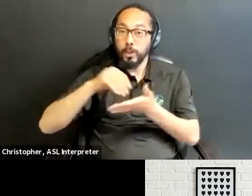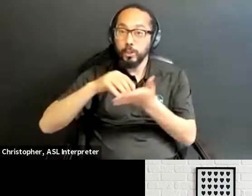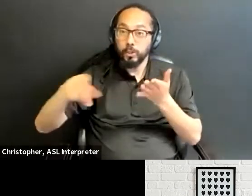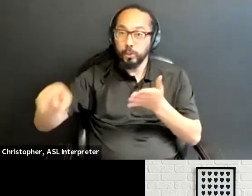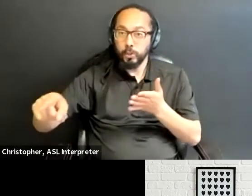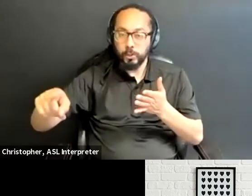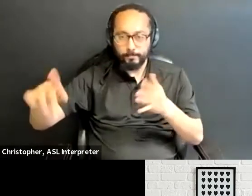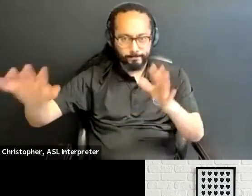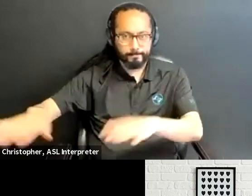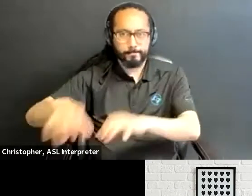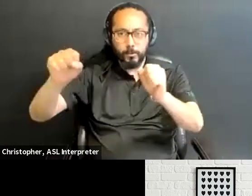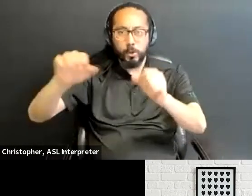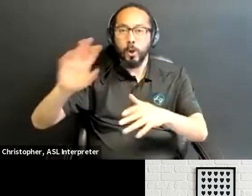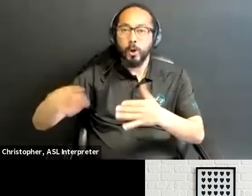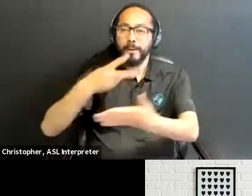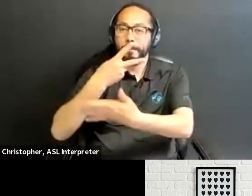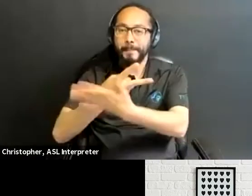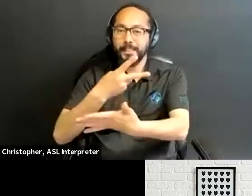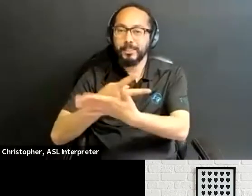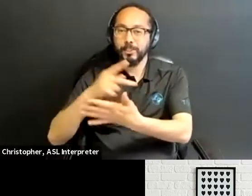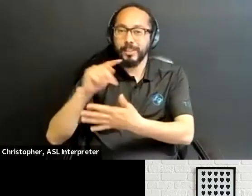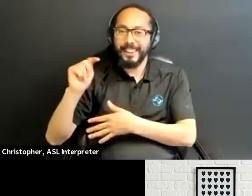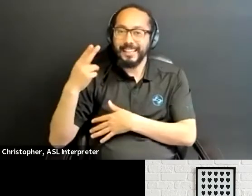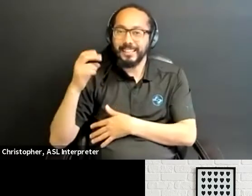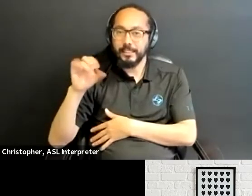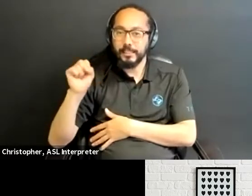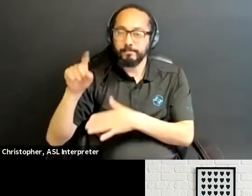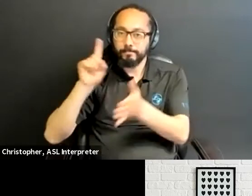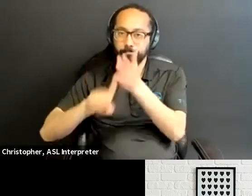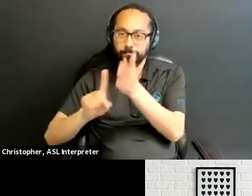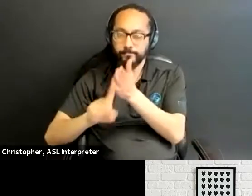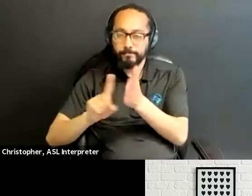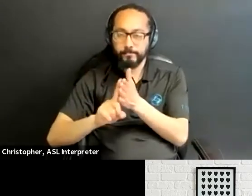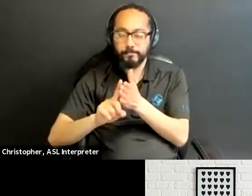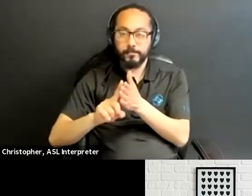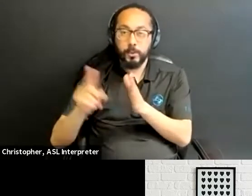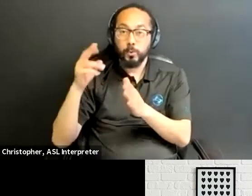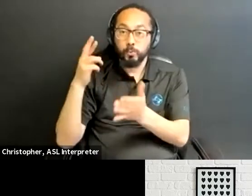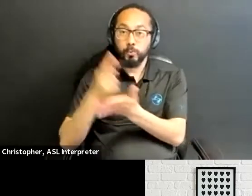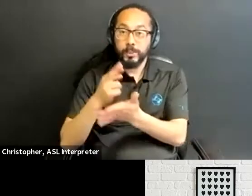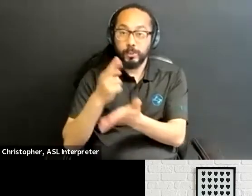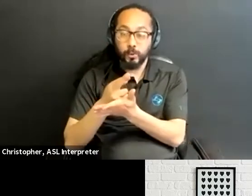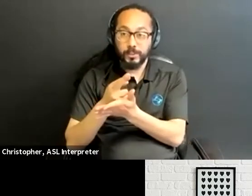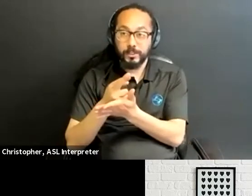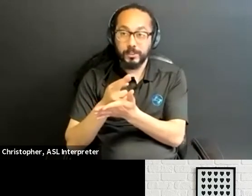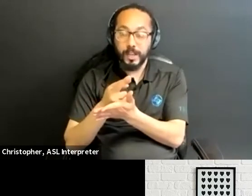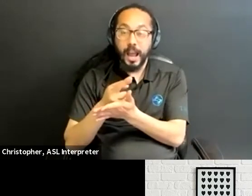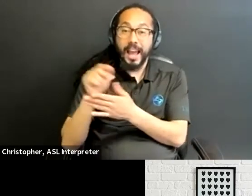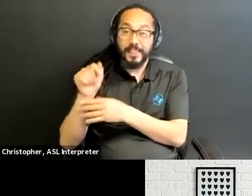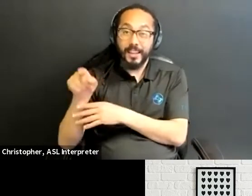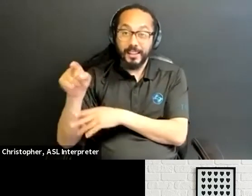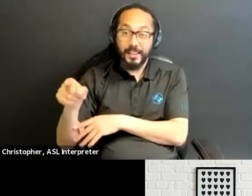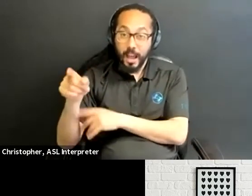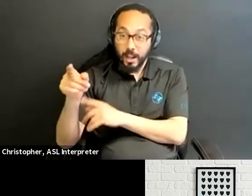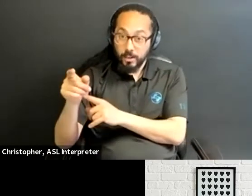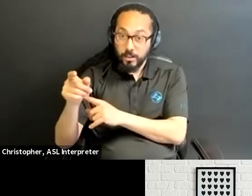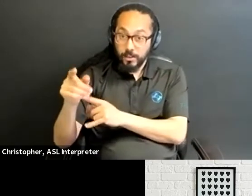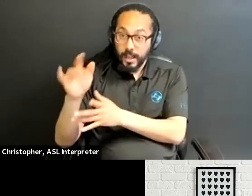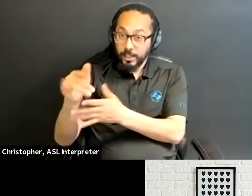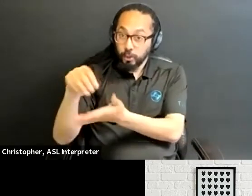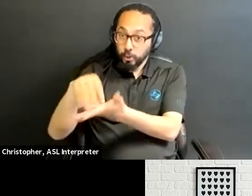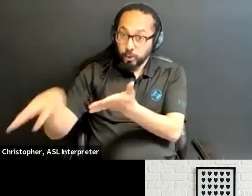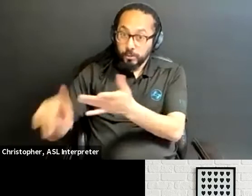at the resources for interventions for this group. And she sort of surveyed all of North America, what was available. And